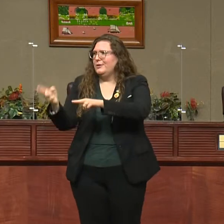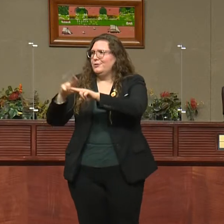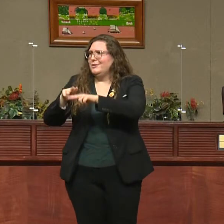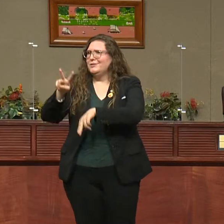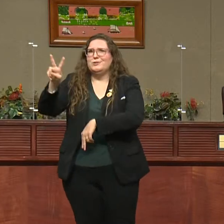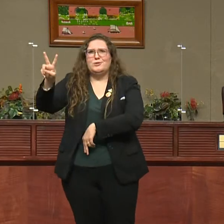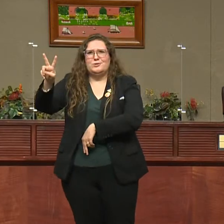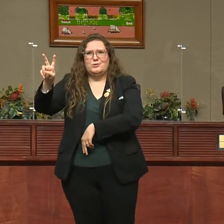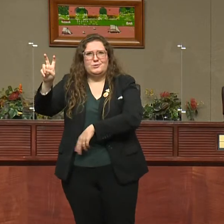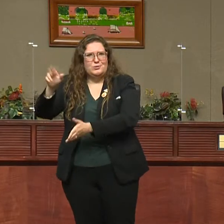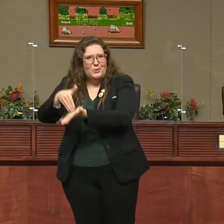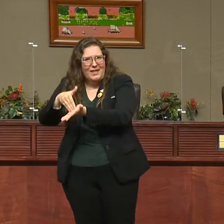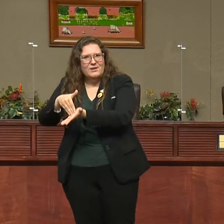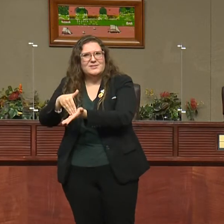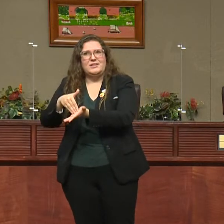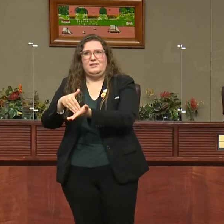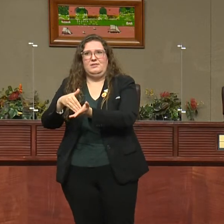30,